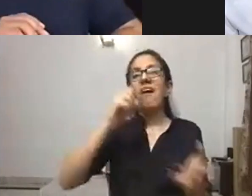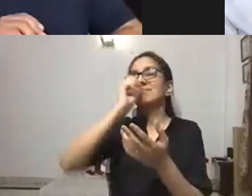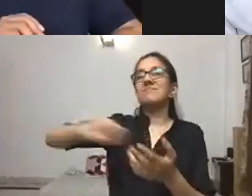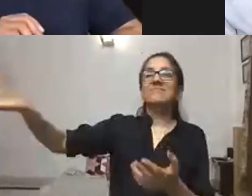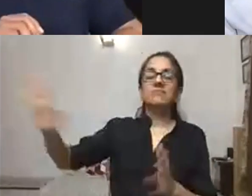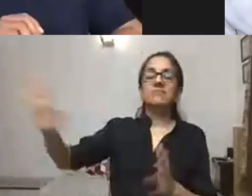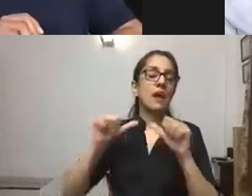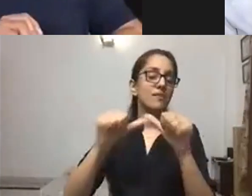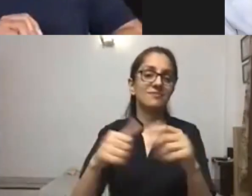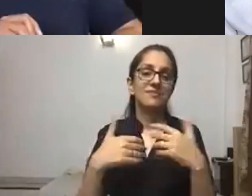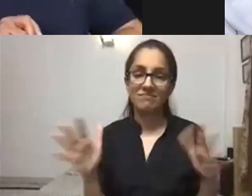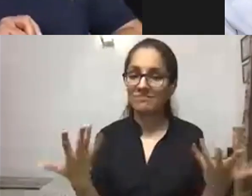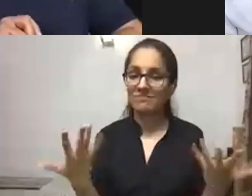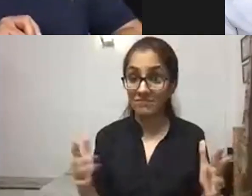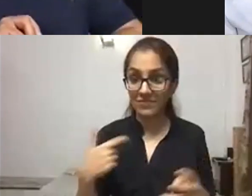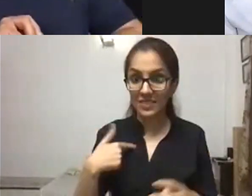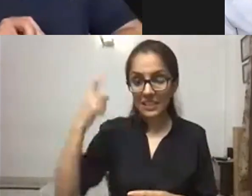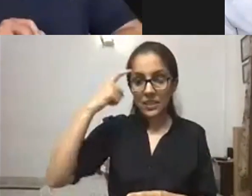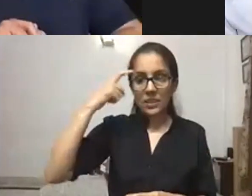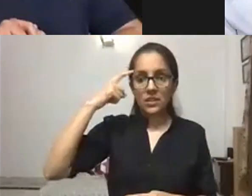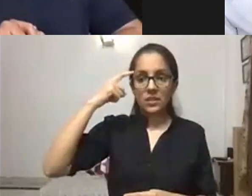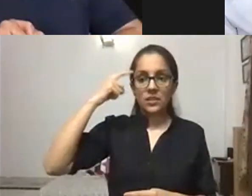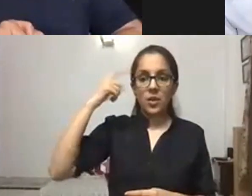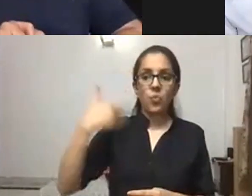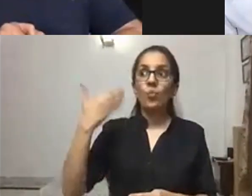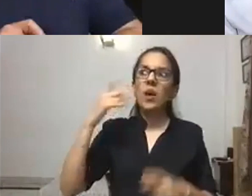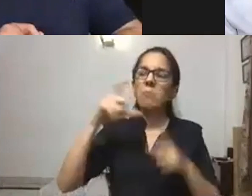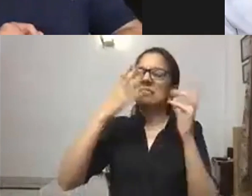mask. The day we stop thinking, when will we